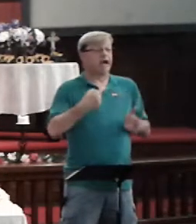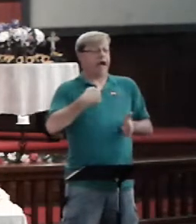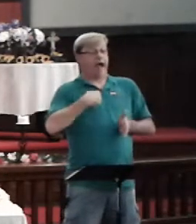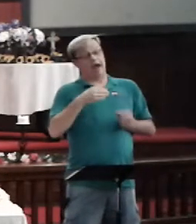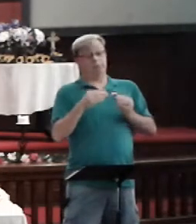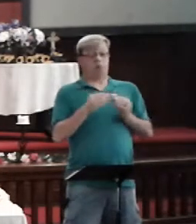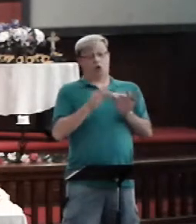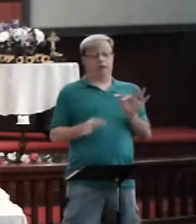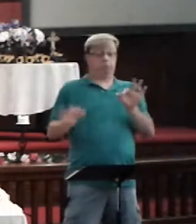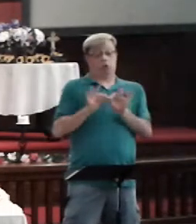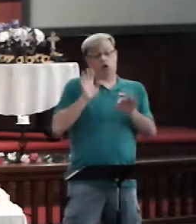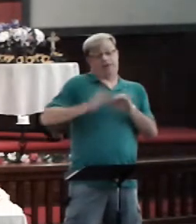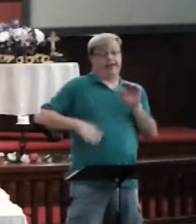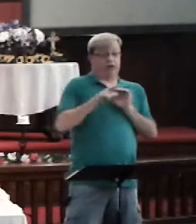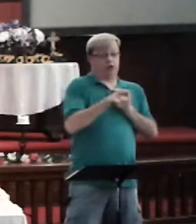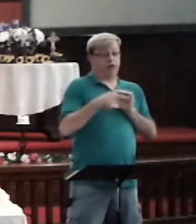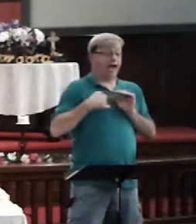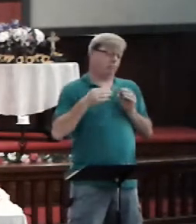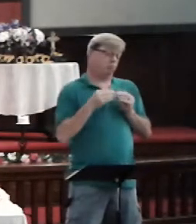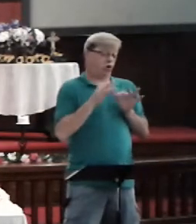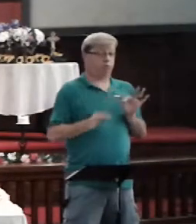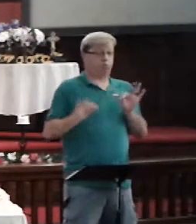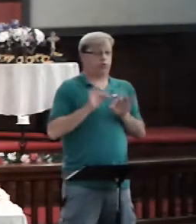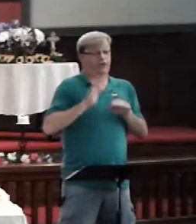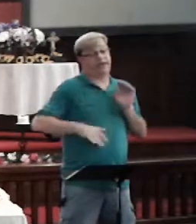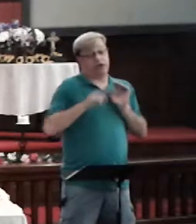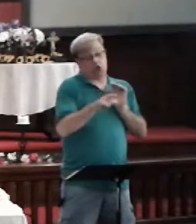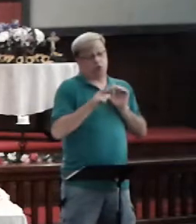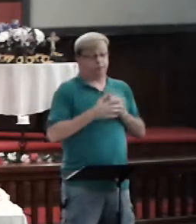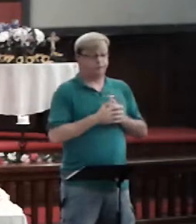are. I'm more important than you are.